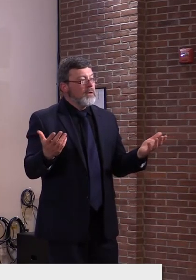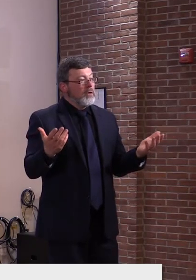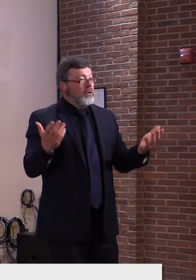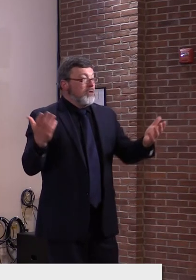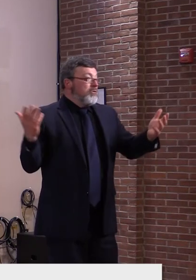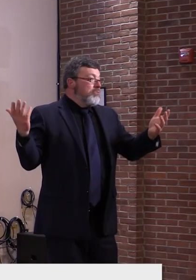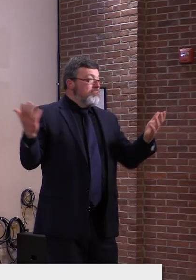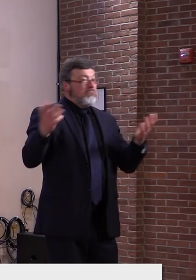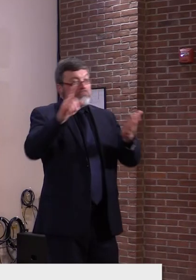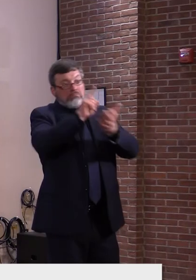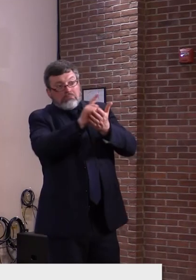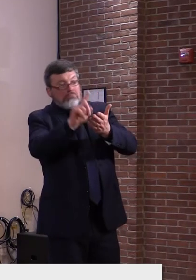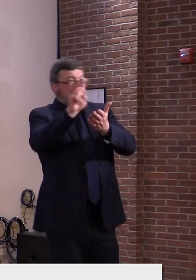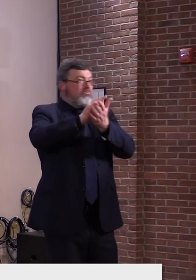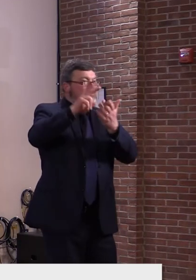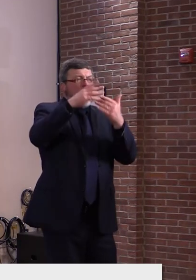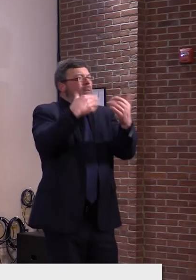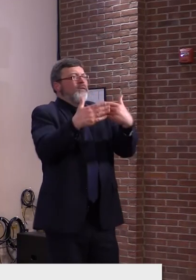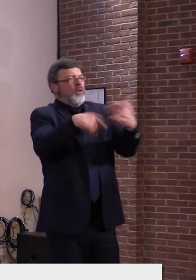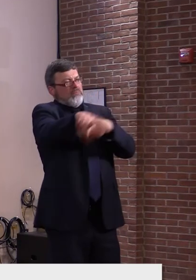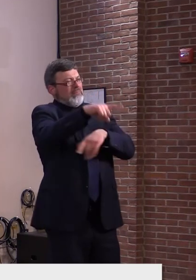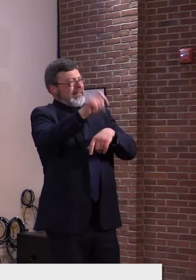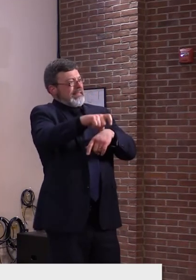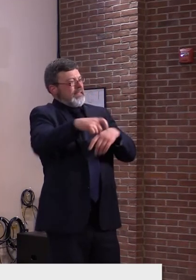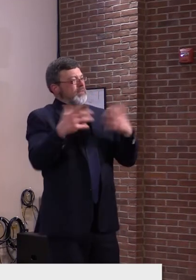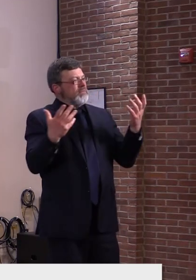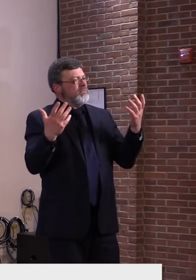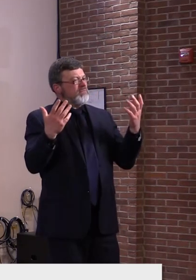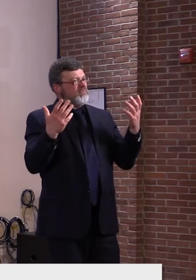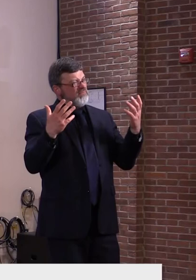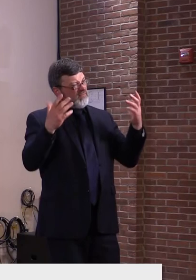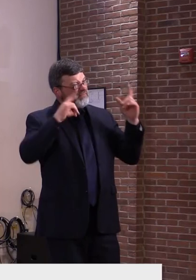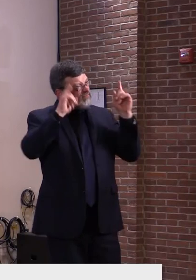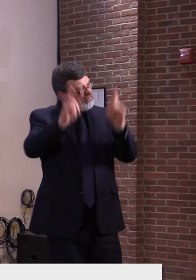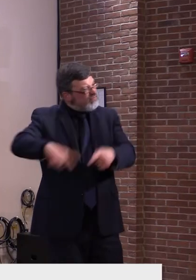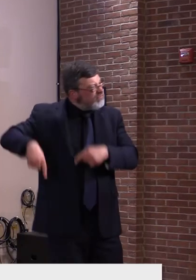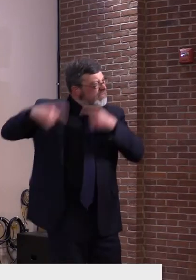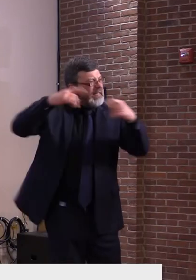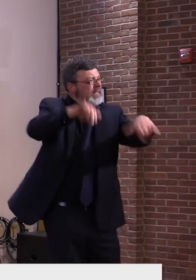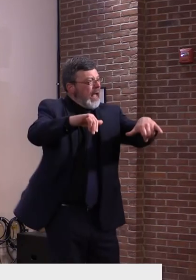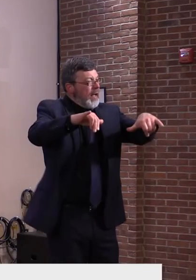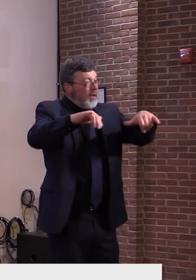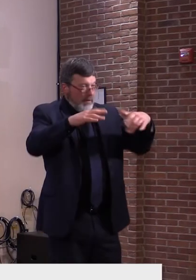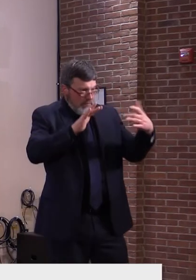So nothing much has changed. We're still eagerly awaiting word from the